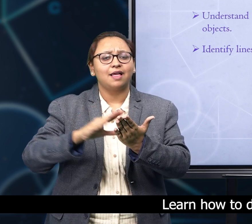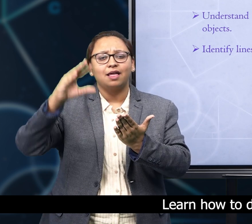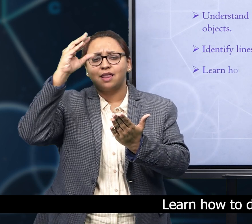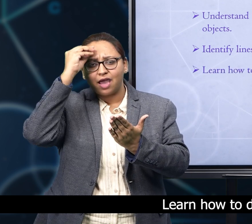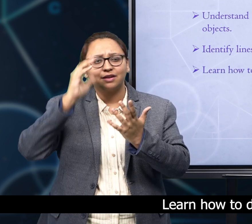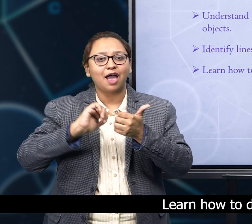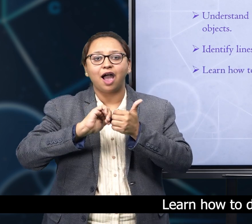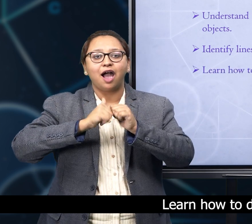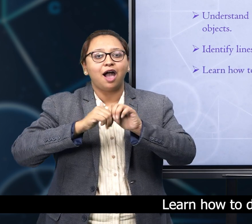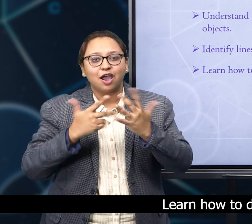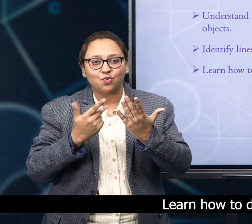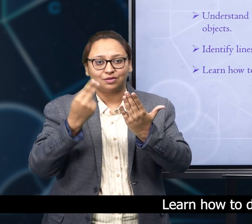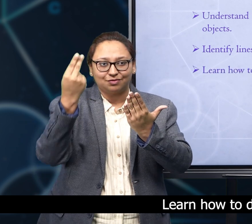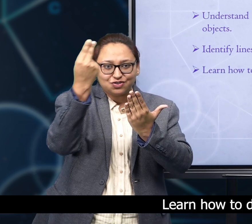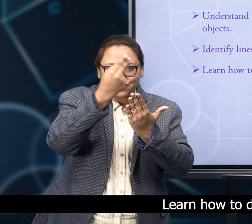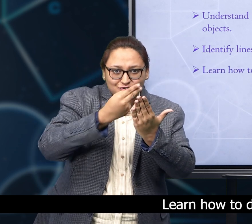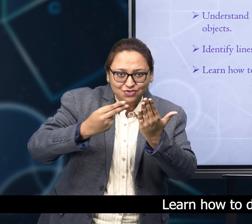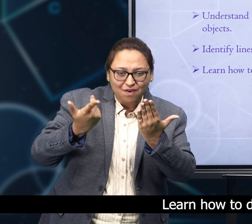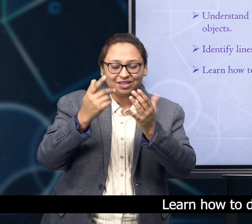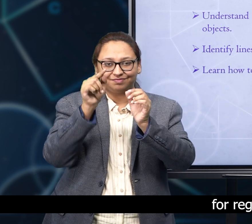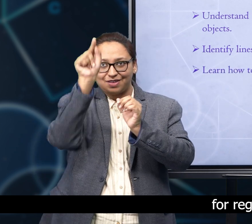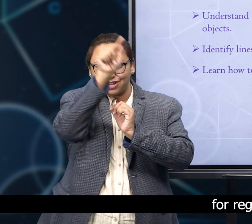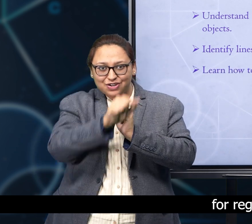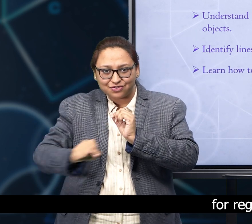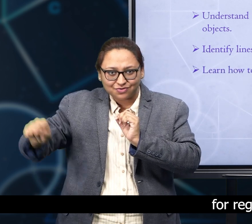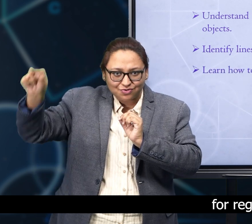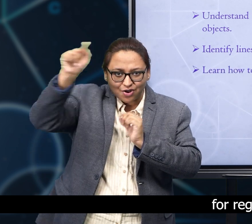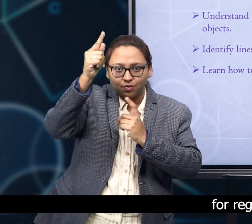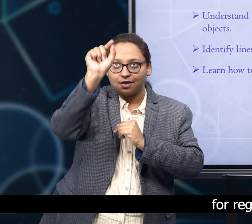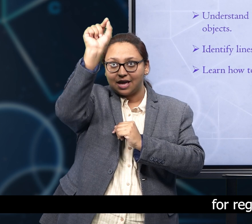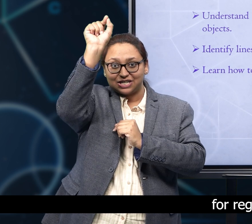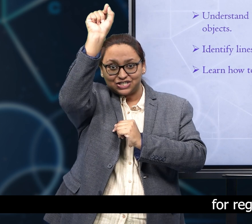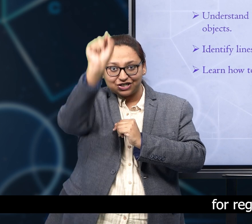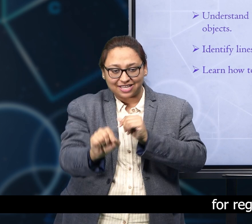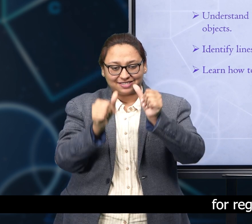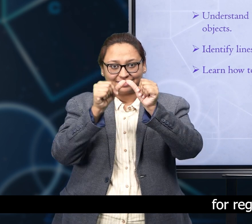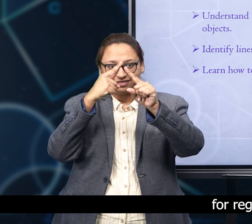Learn how to draw axes of symmetry for regular polygons.